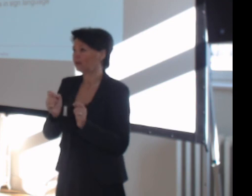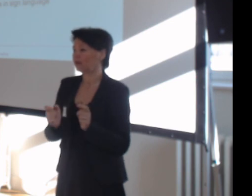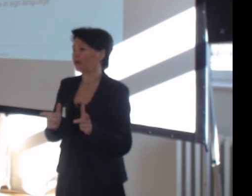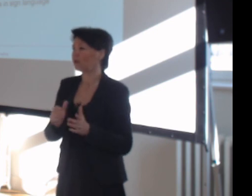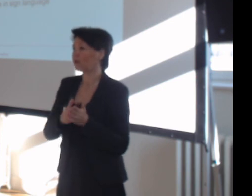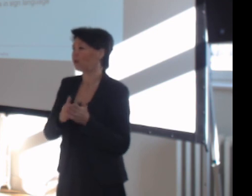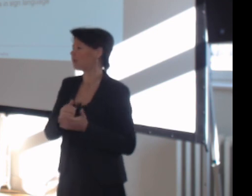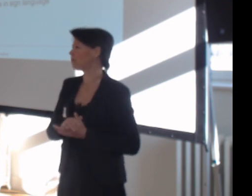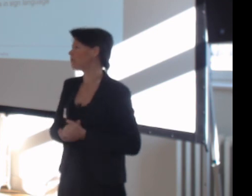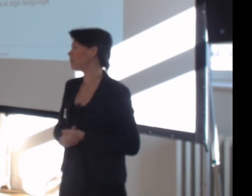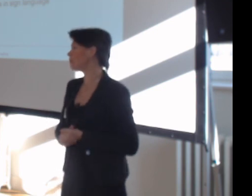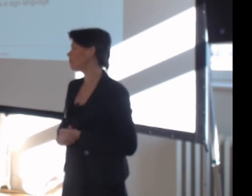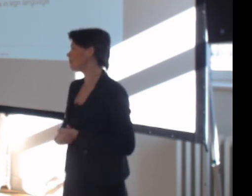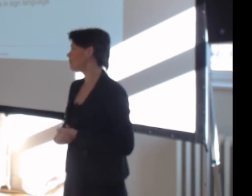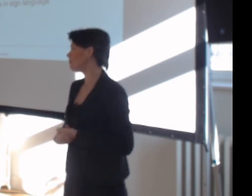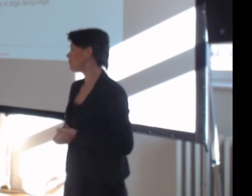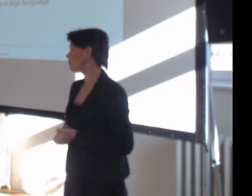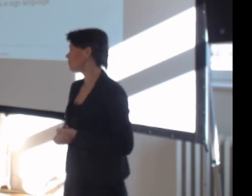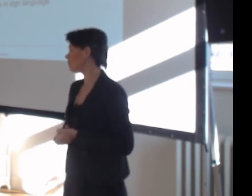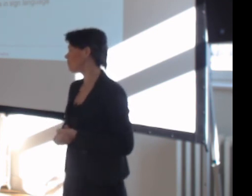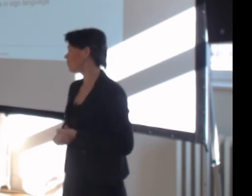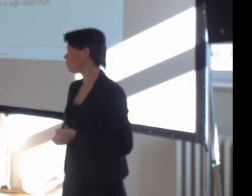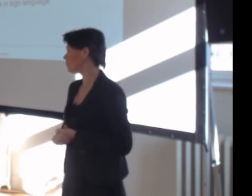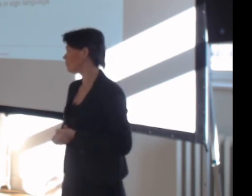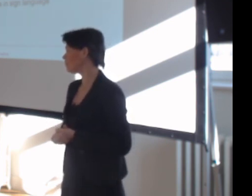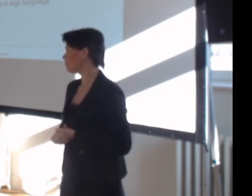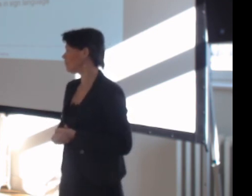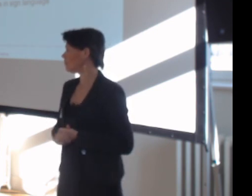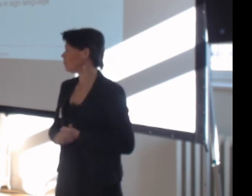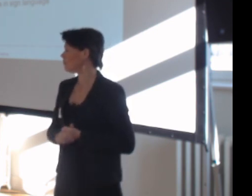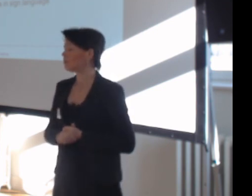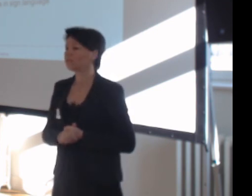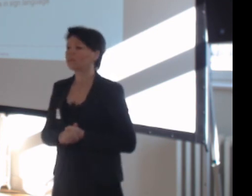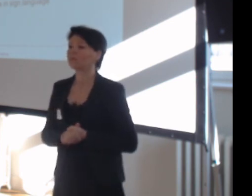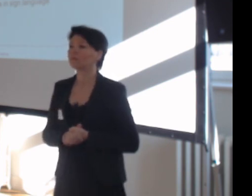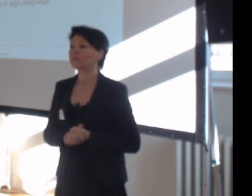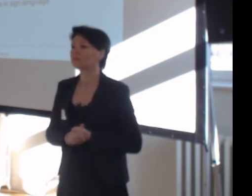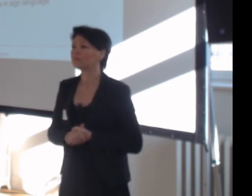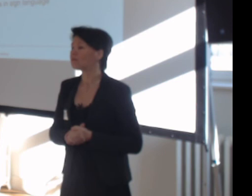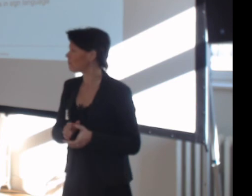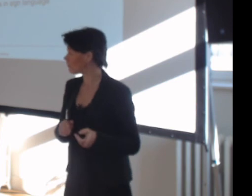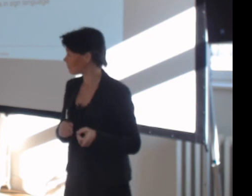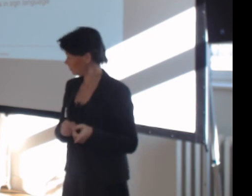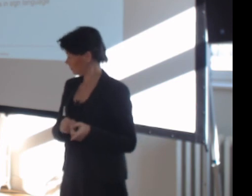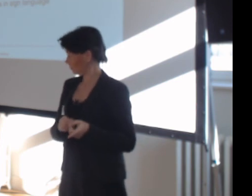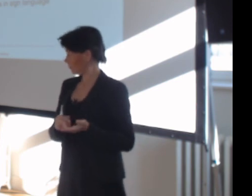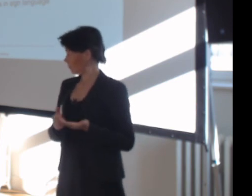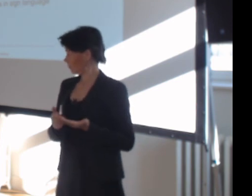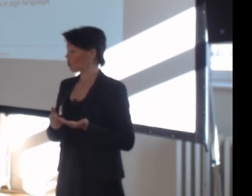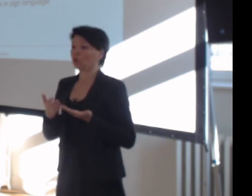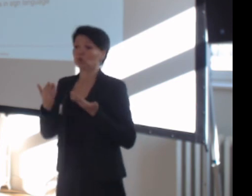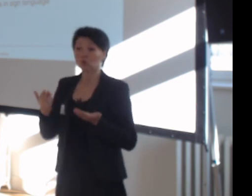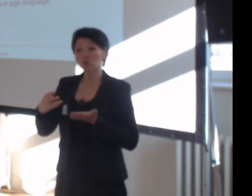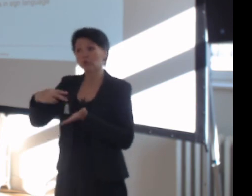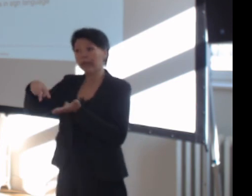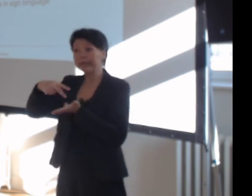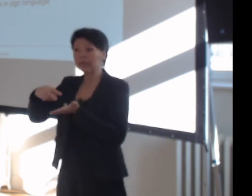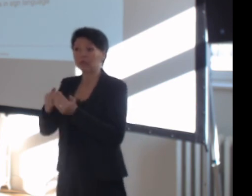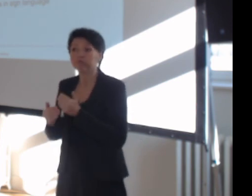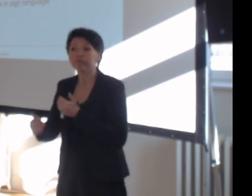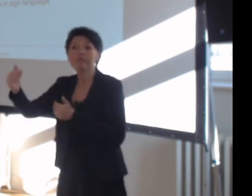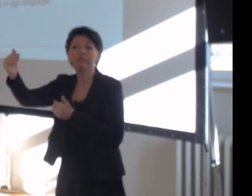And the technical conditions, as you might know about, it's been so much more easy to look at videos and so